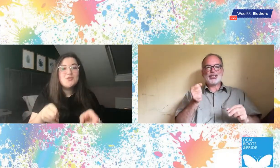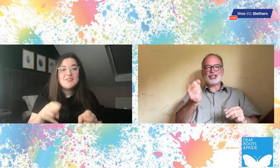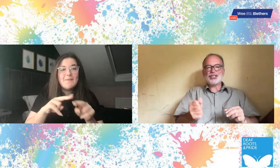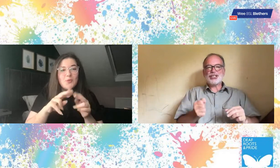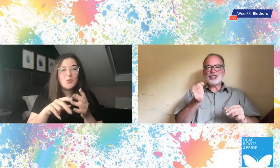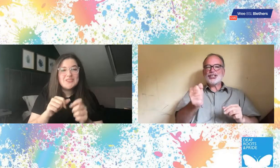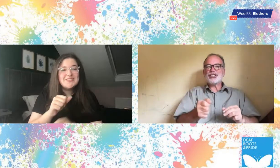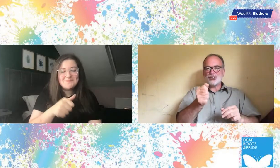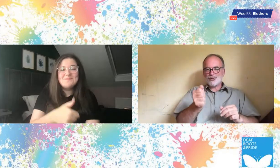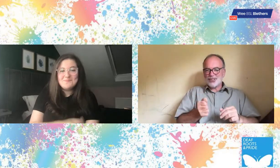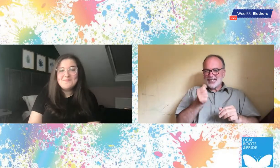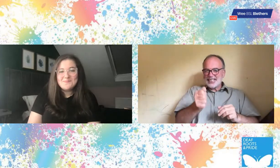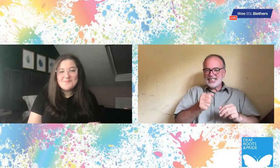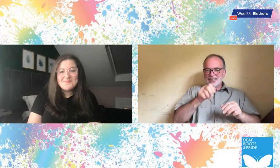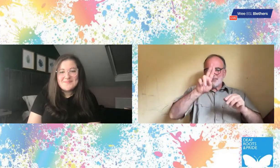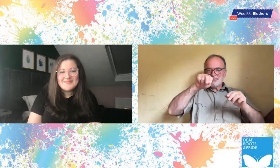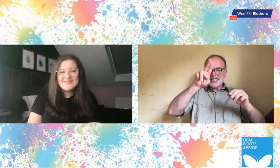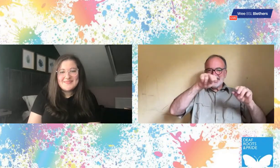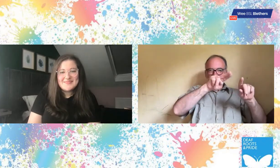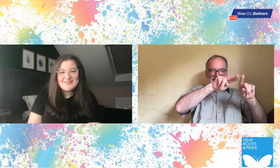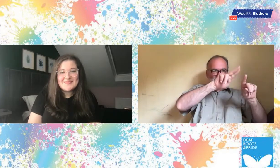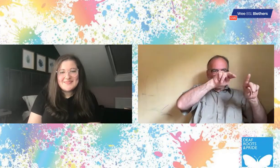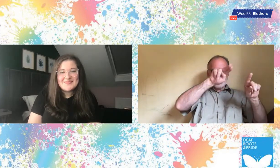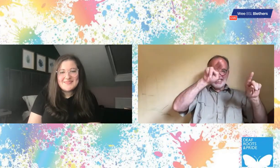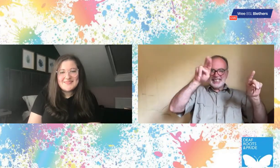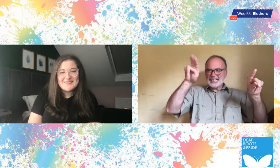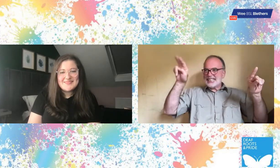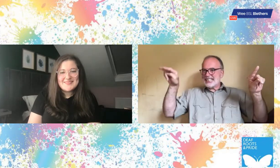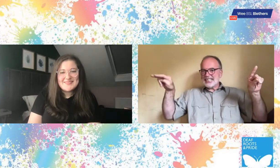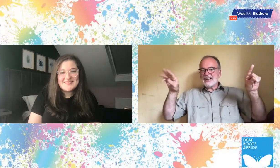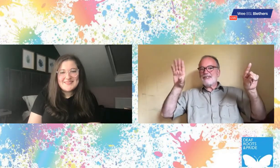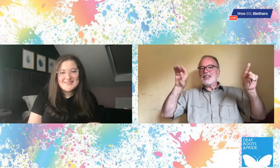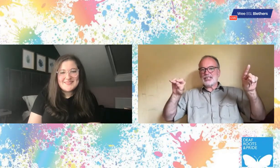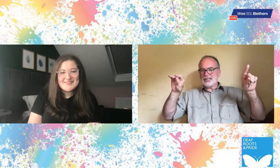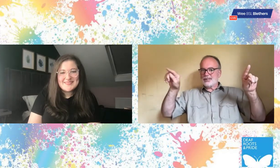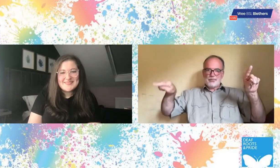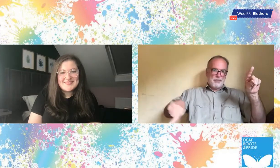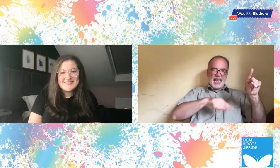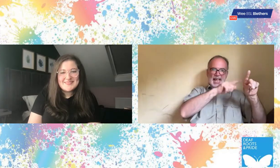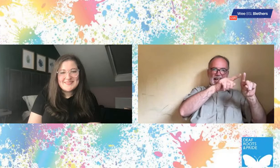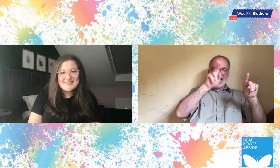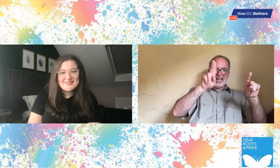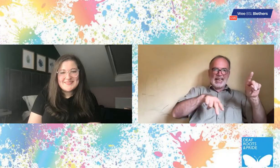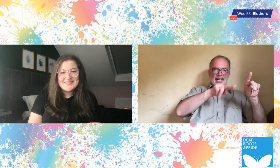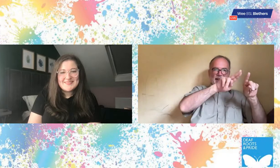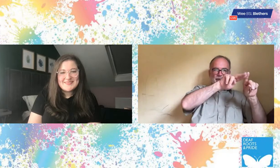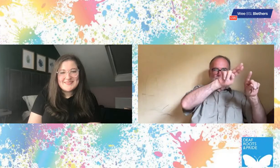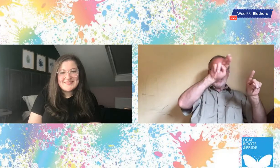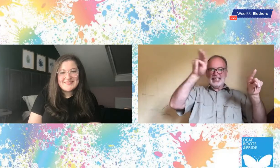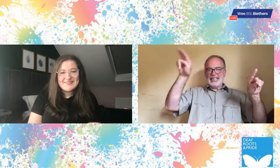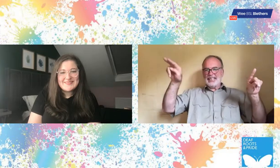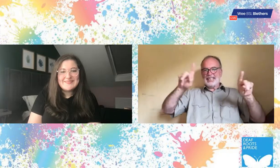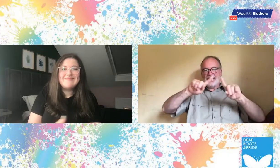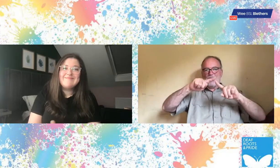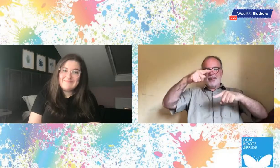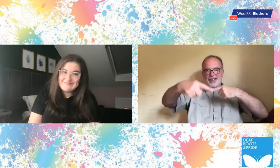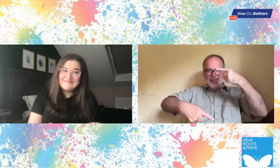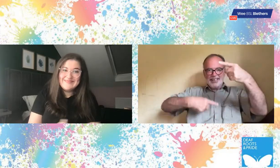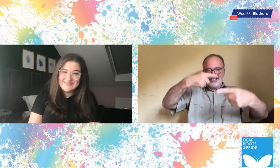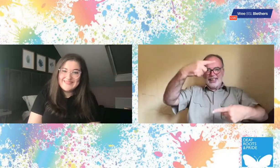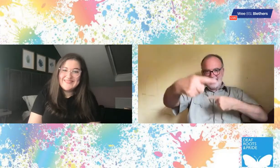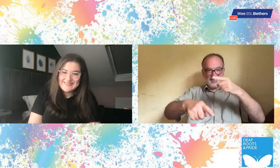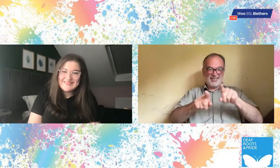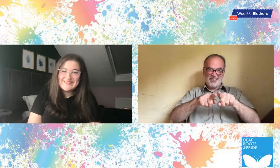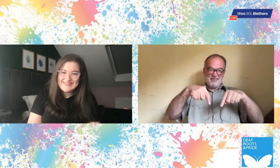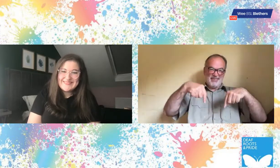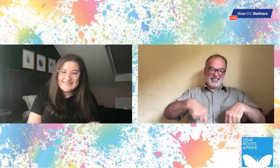Forth Bridge, famous Forth Bridge, the I Forth get Rail you. Bridge. You start painting at one end, by the time you get to the other end, you've got to go back and start painting